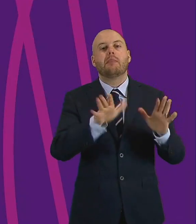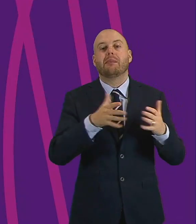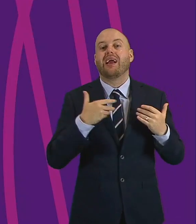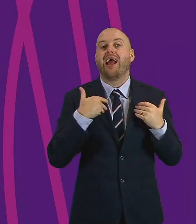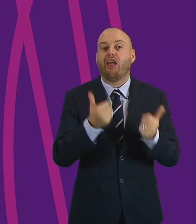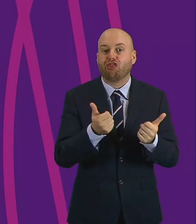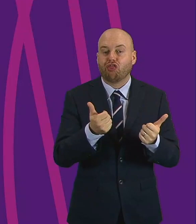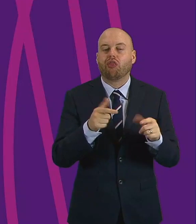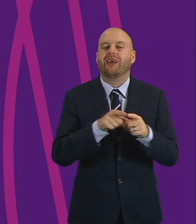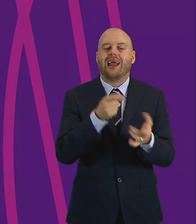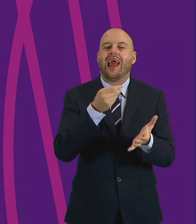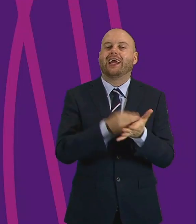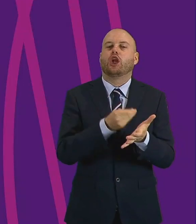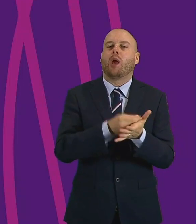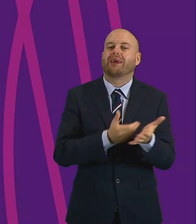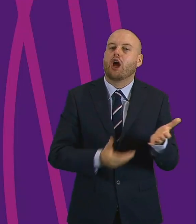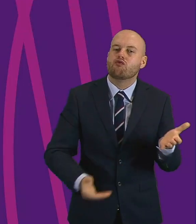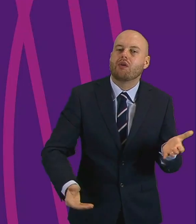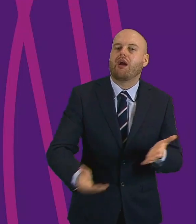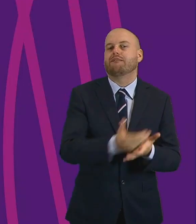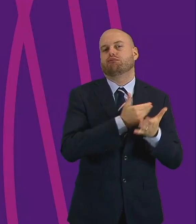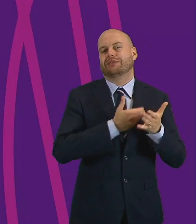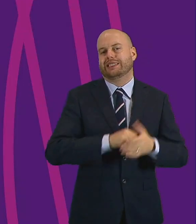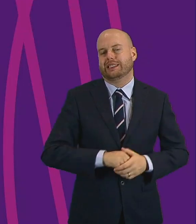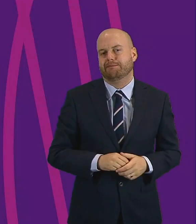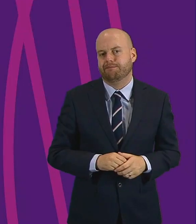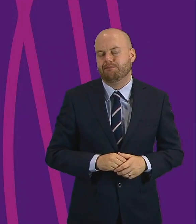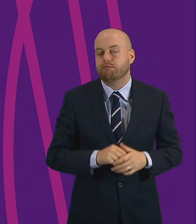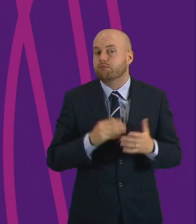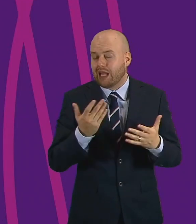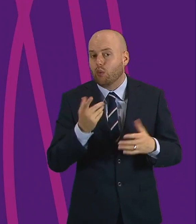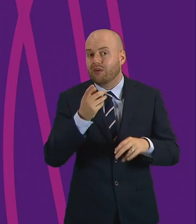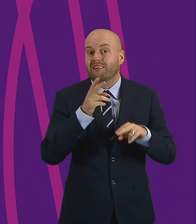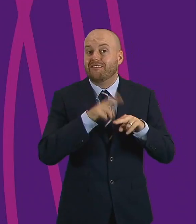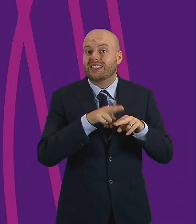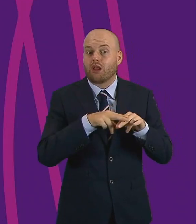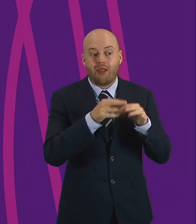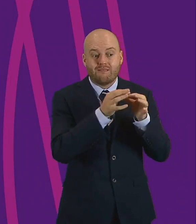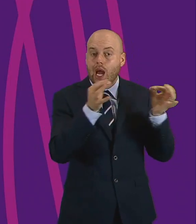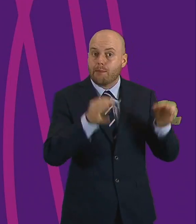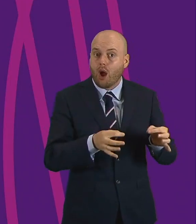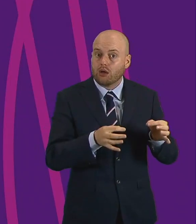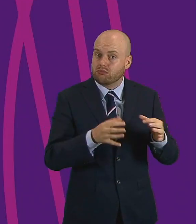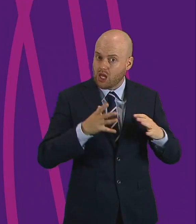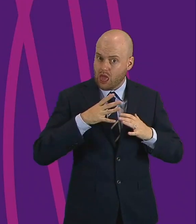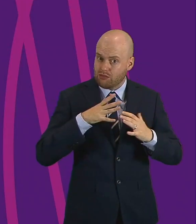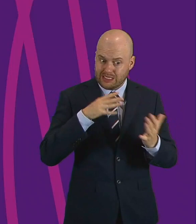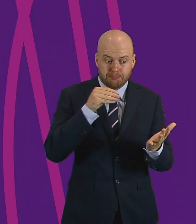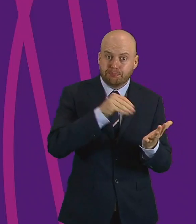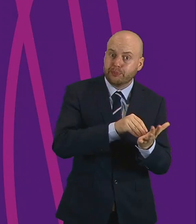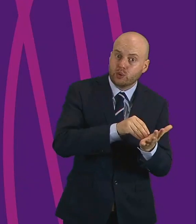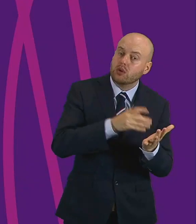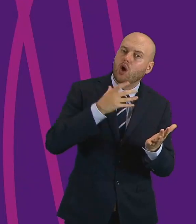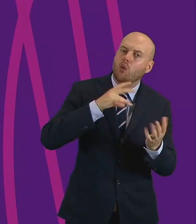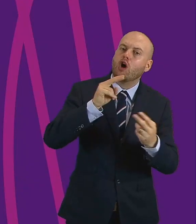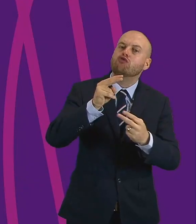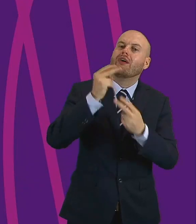recovery. And of course, the fiscal framework is due to be reviewed next year. And finally, Deputy Presiding